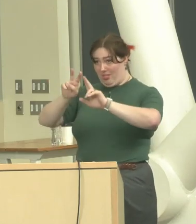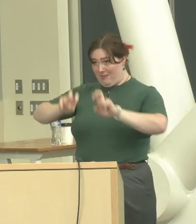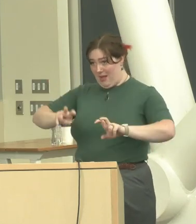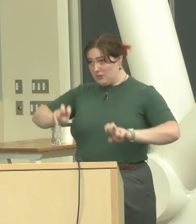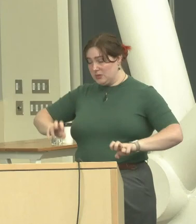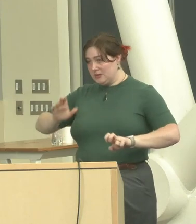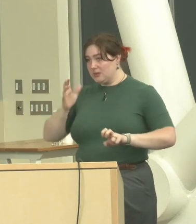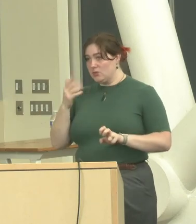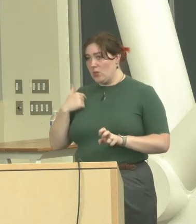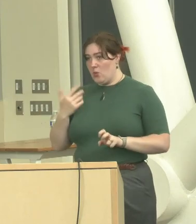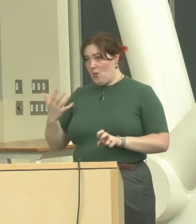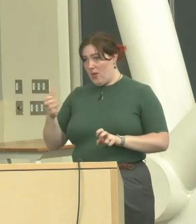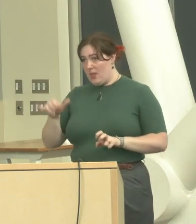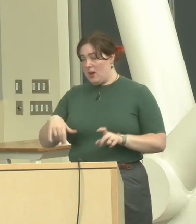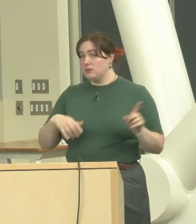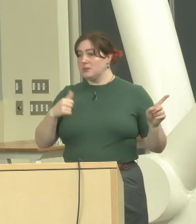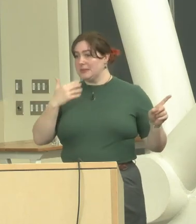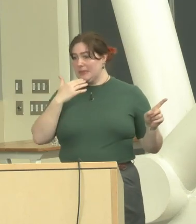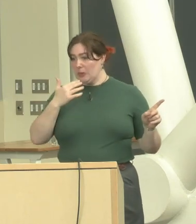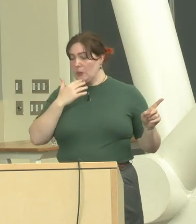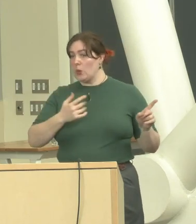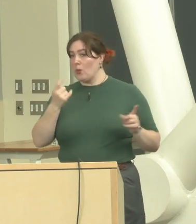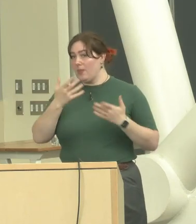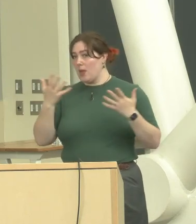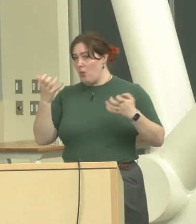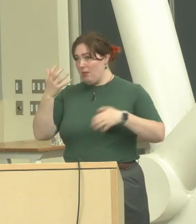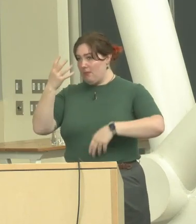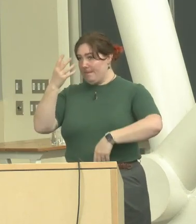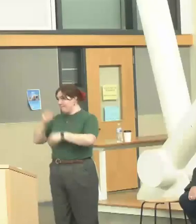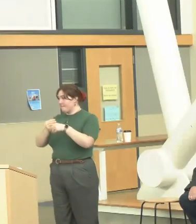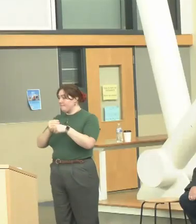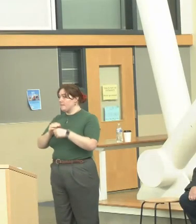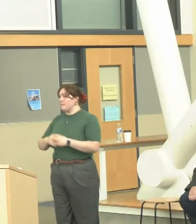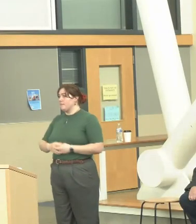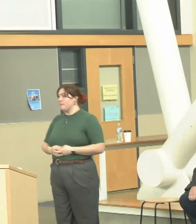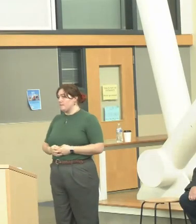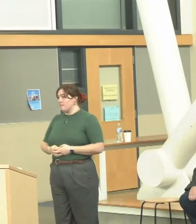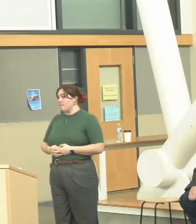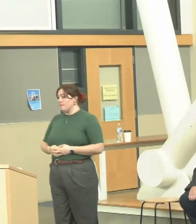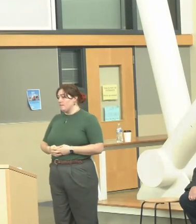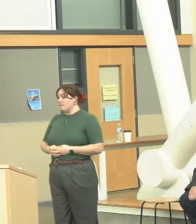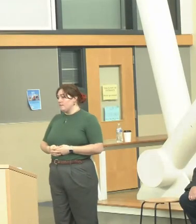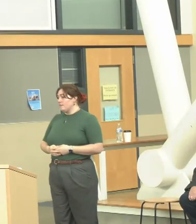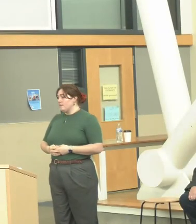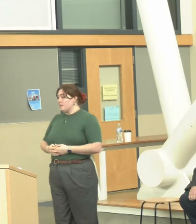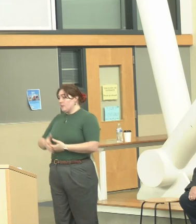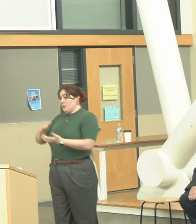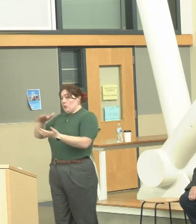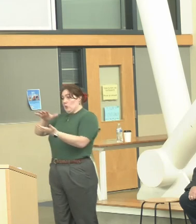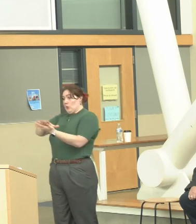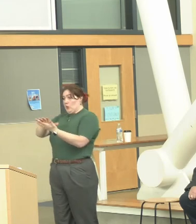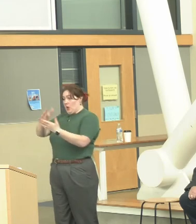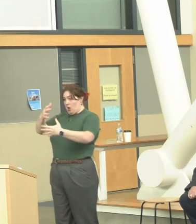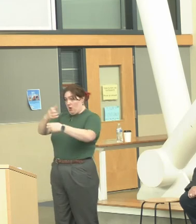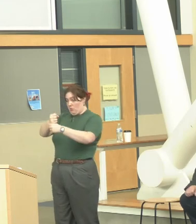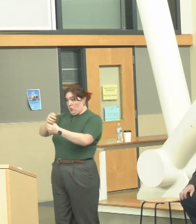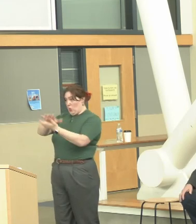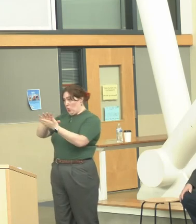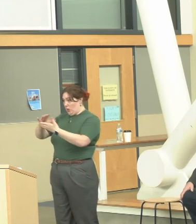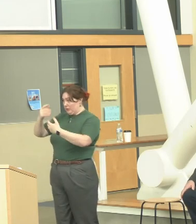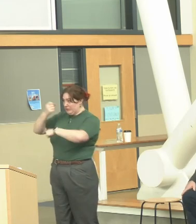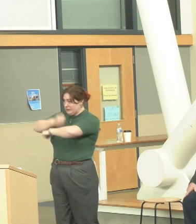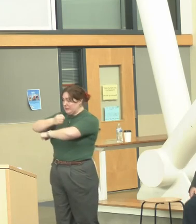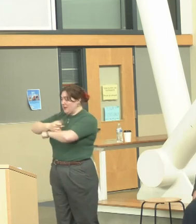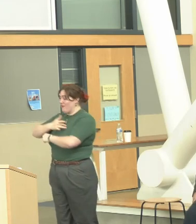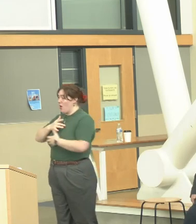regarding that. Thank you. And one thing I would add, we think about the pain of school consolidation and school closure. But